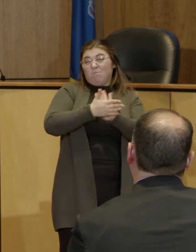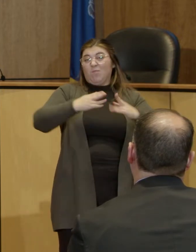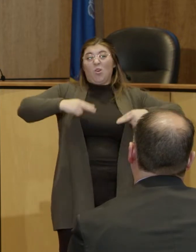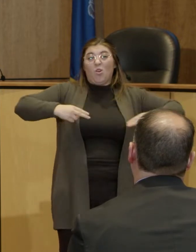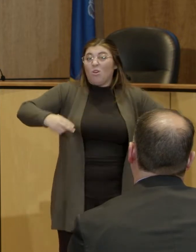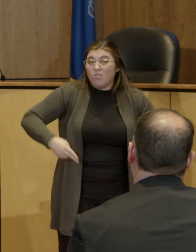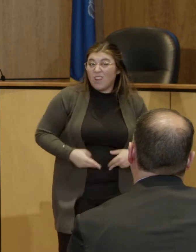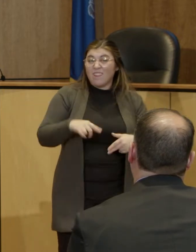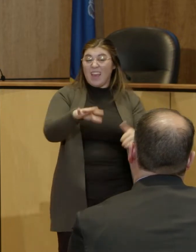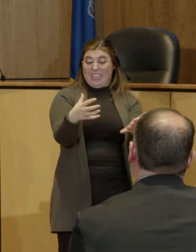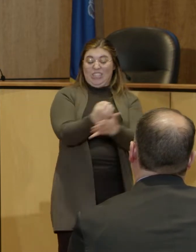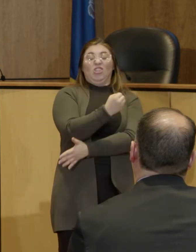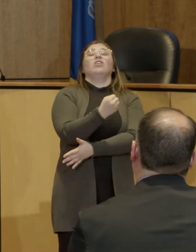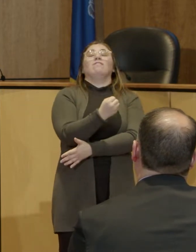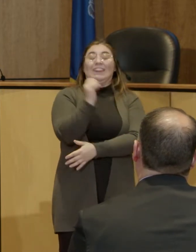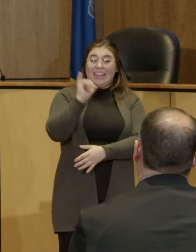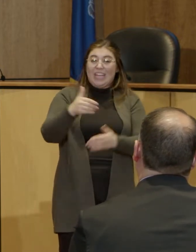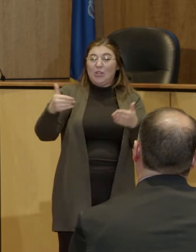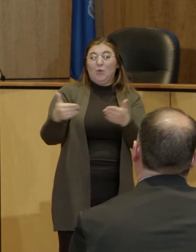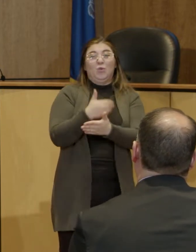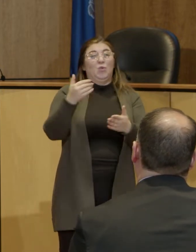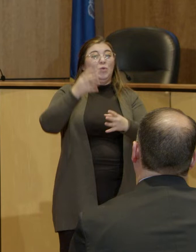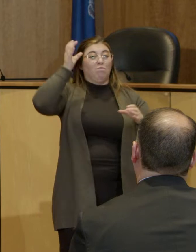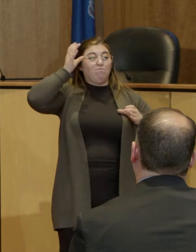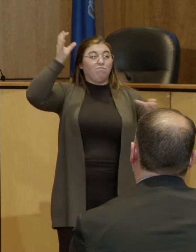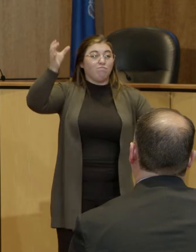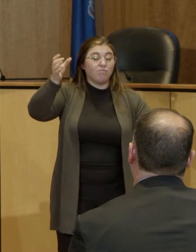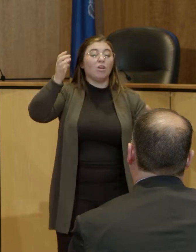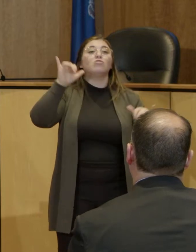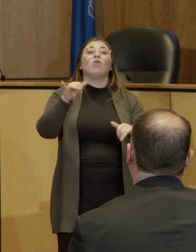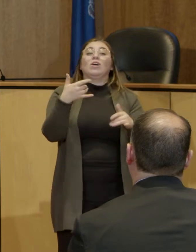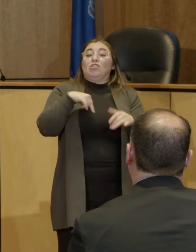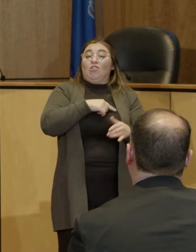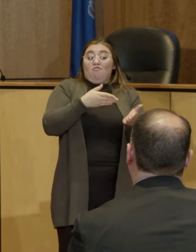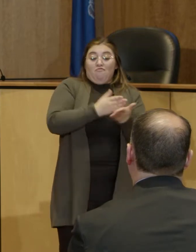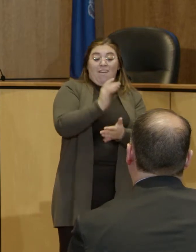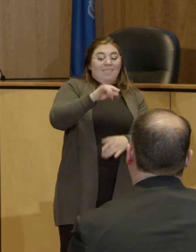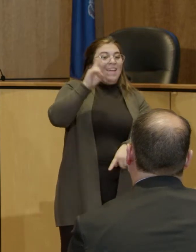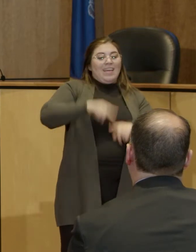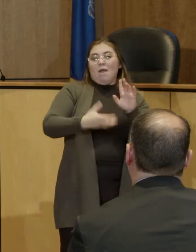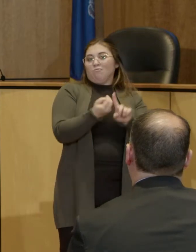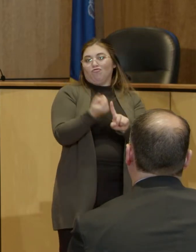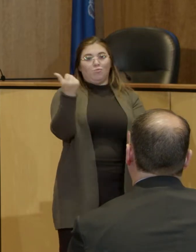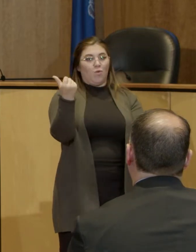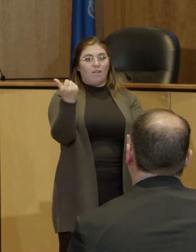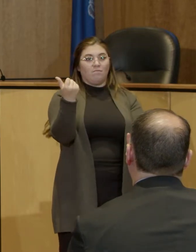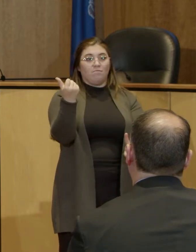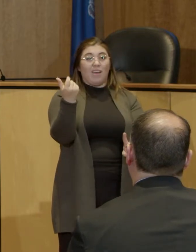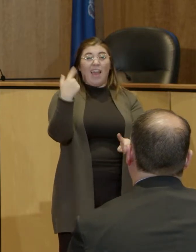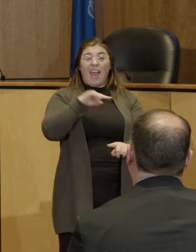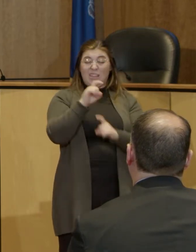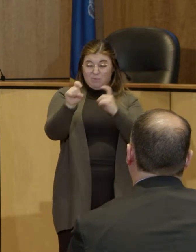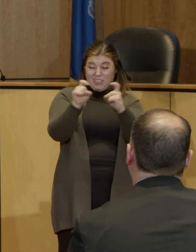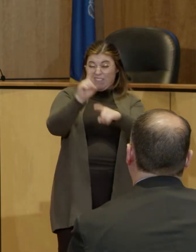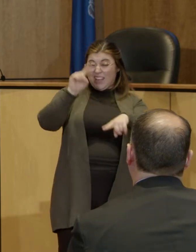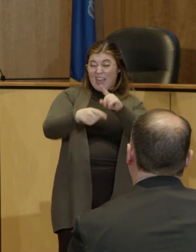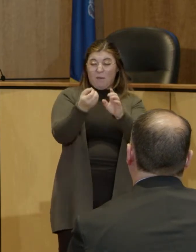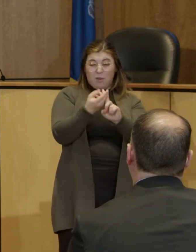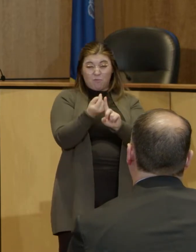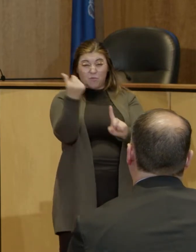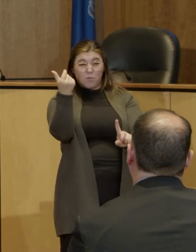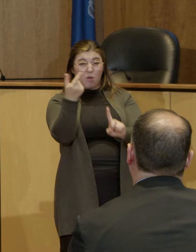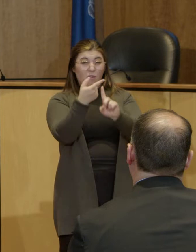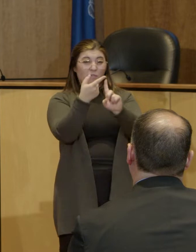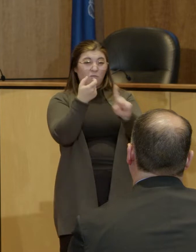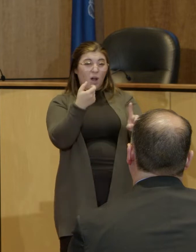deserve is a fairly new phenomenon. So it's an intrinsic right that cannot be stripped away, and in particular cannot be